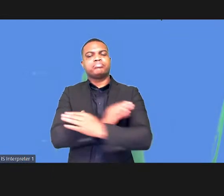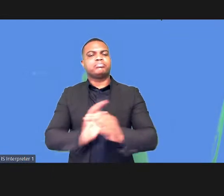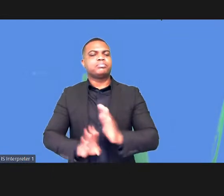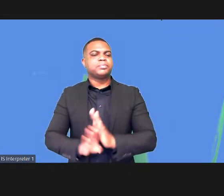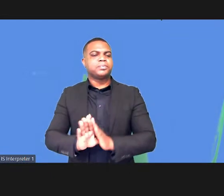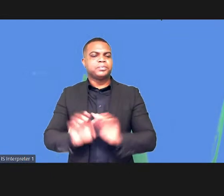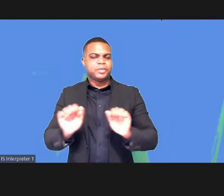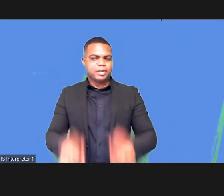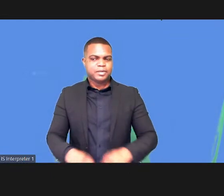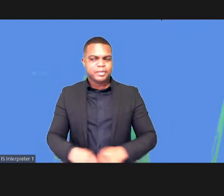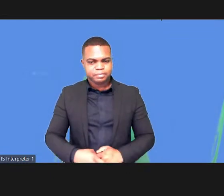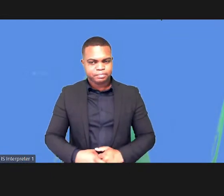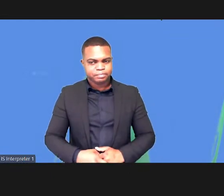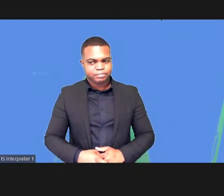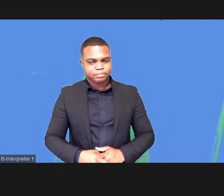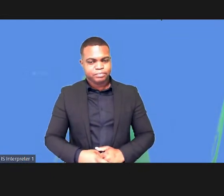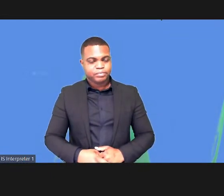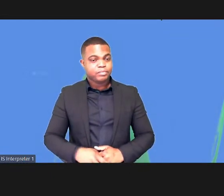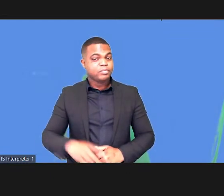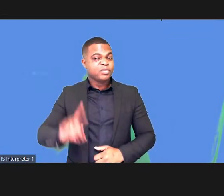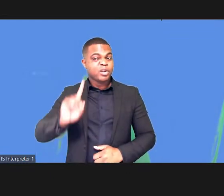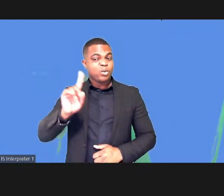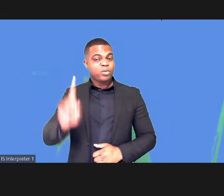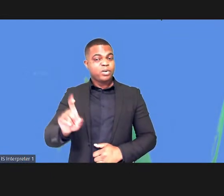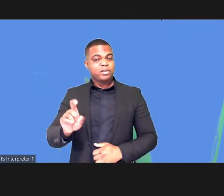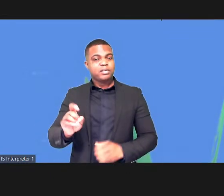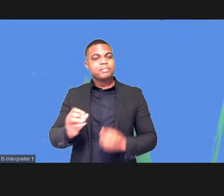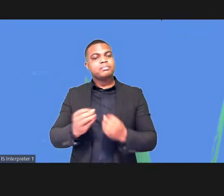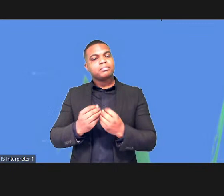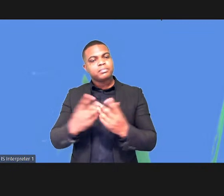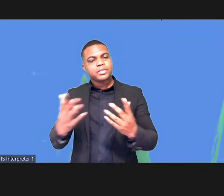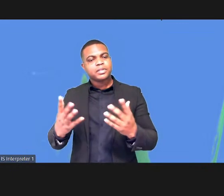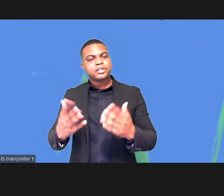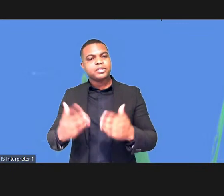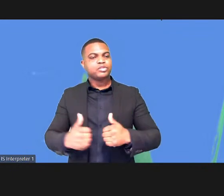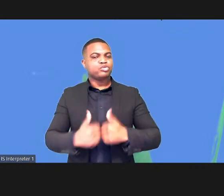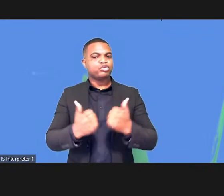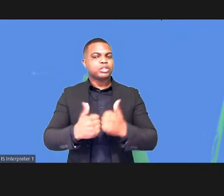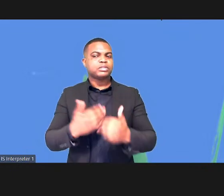and institutional weaknesses, particularly